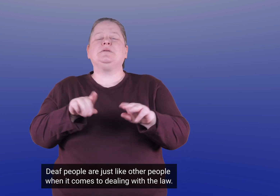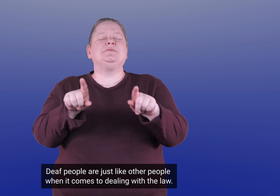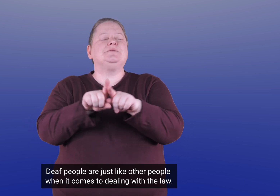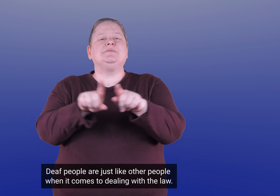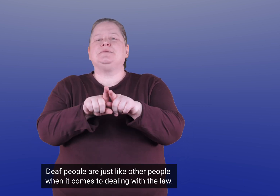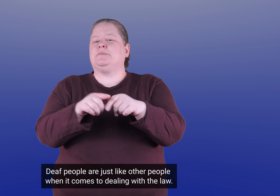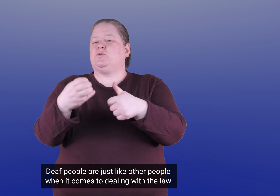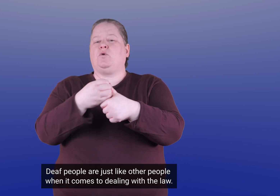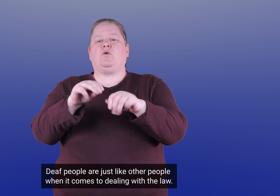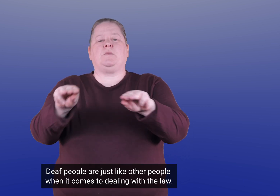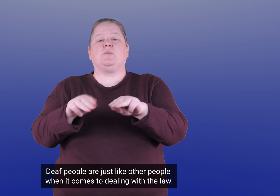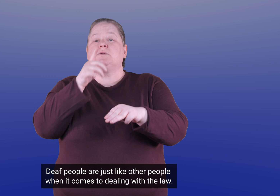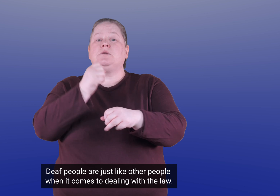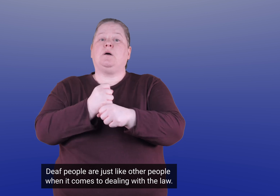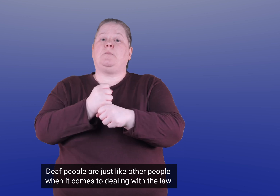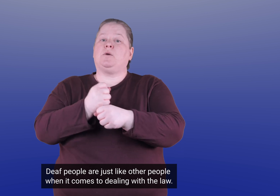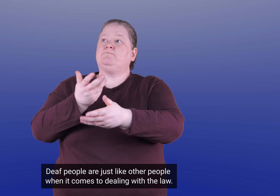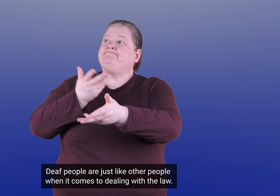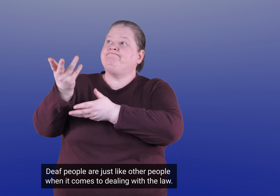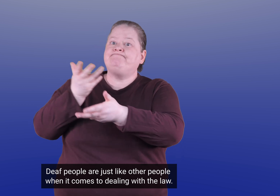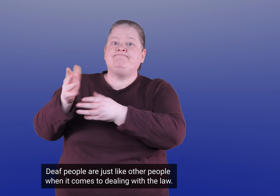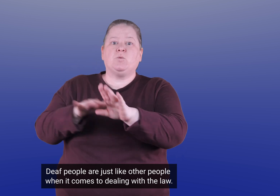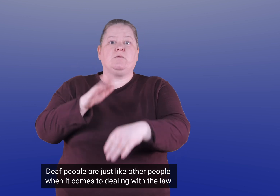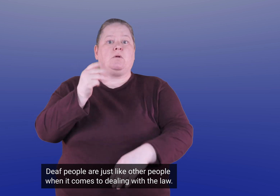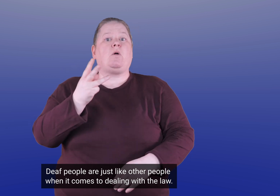Deaf people are just like other people when it comes to dealing with the law.